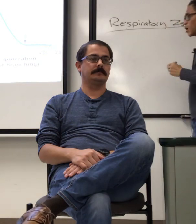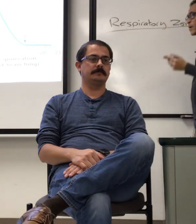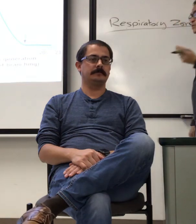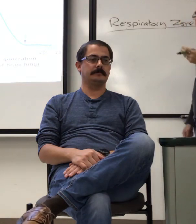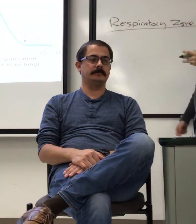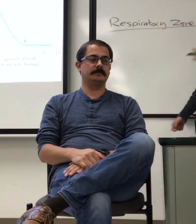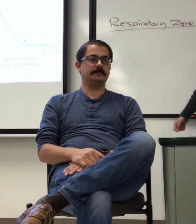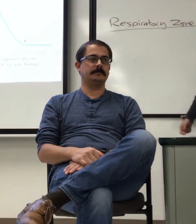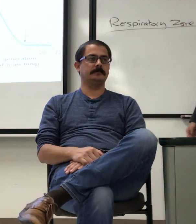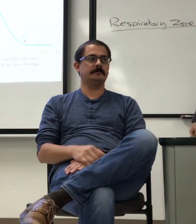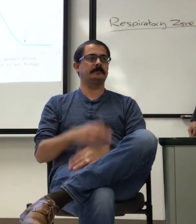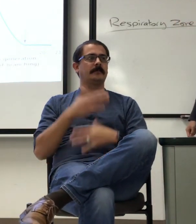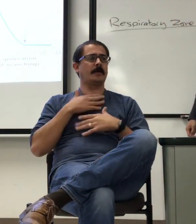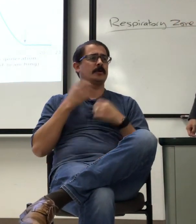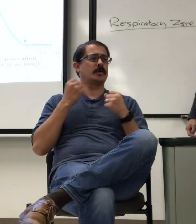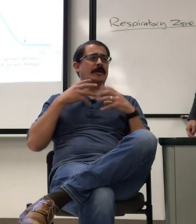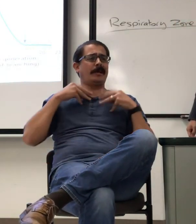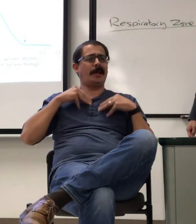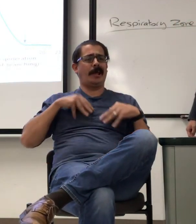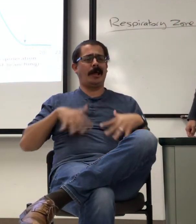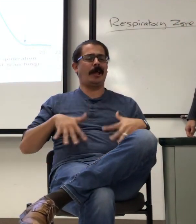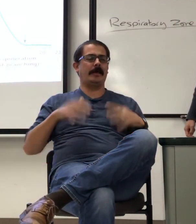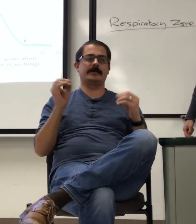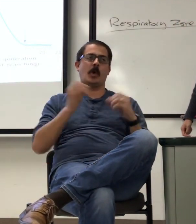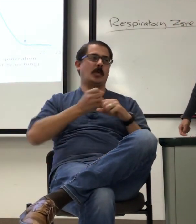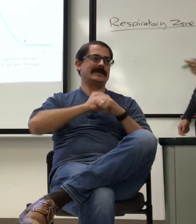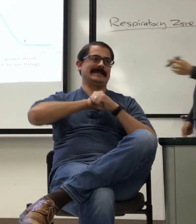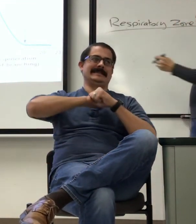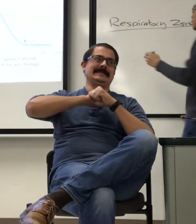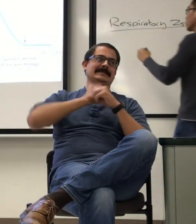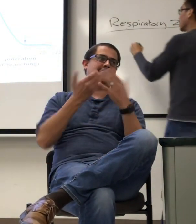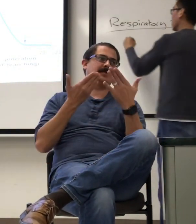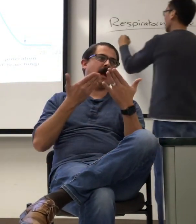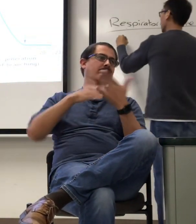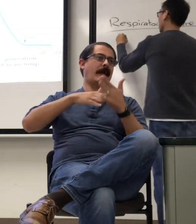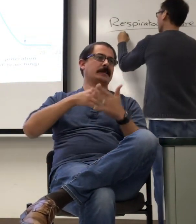The airways are so numerous, there's no resistance to airflow.